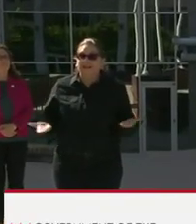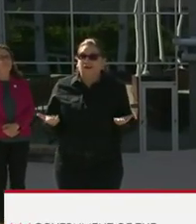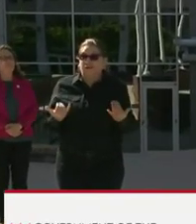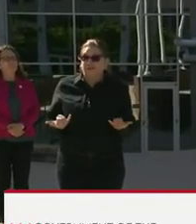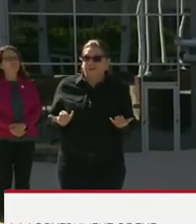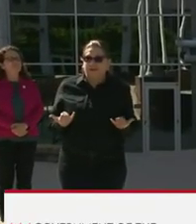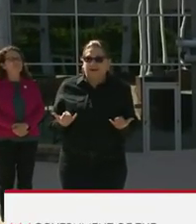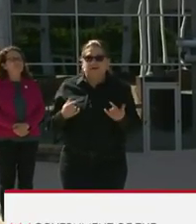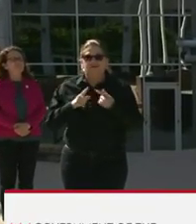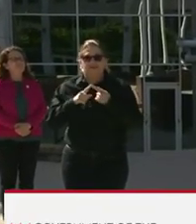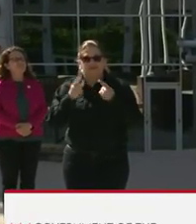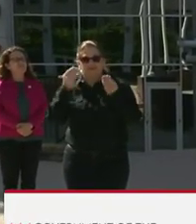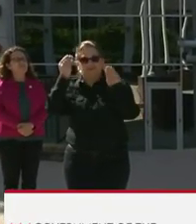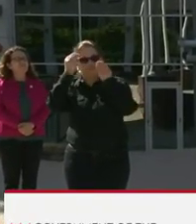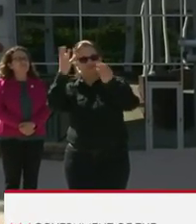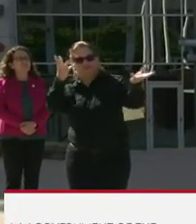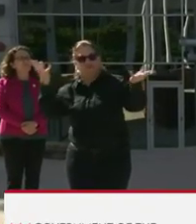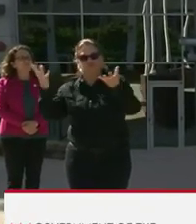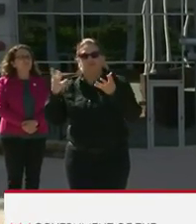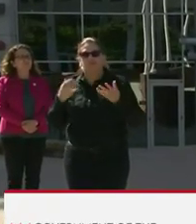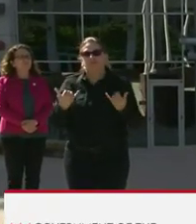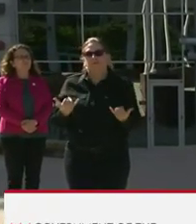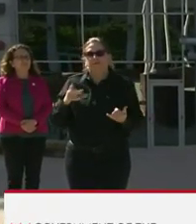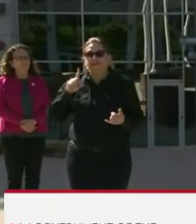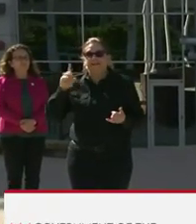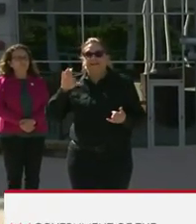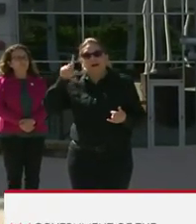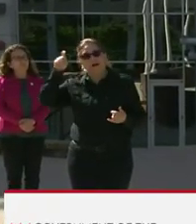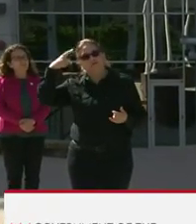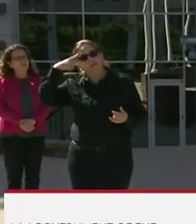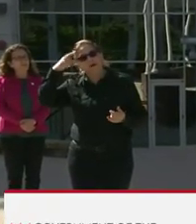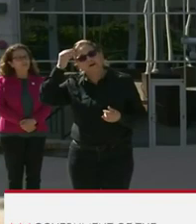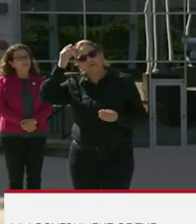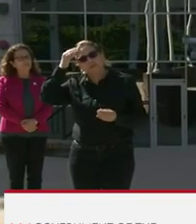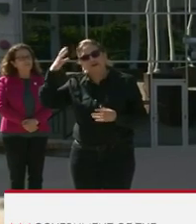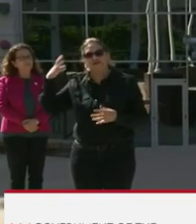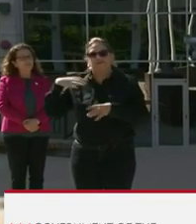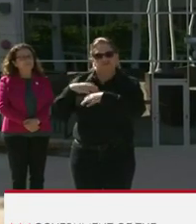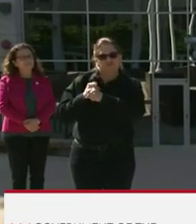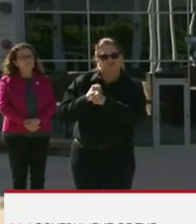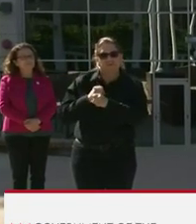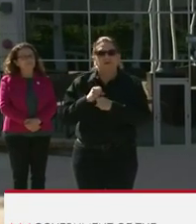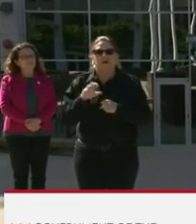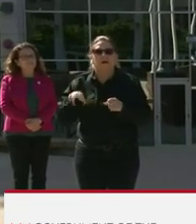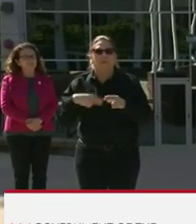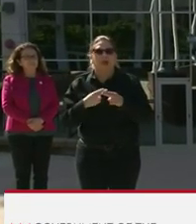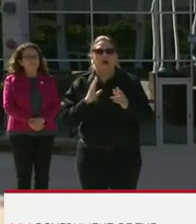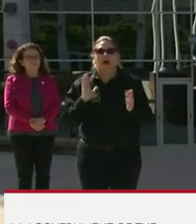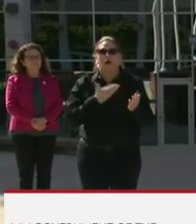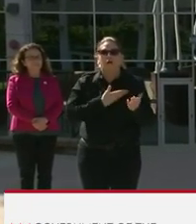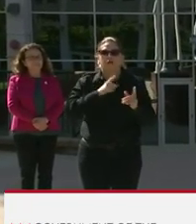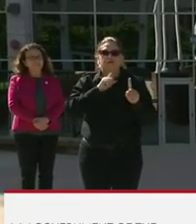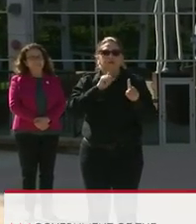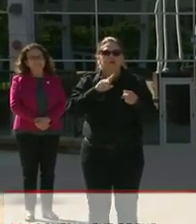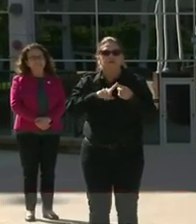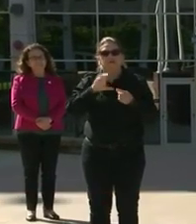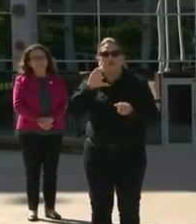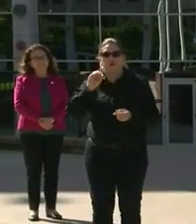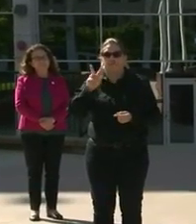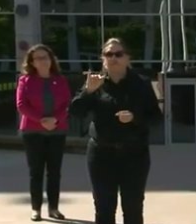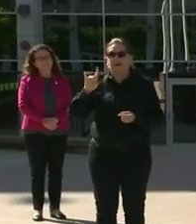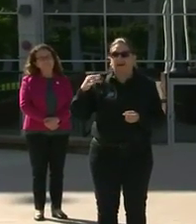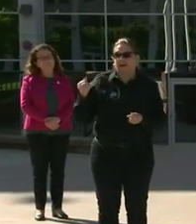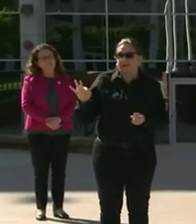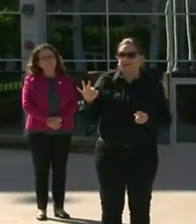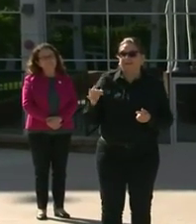district government's briefing on our response to COVID-19. As of last night, we now